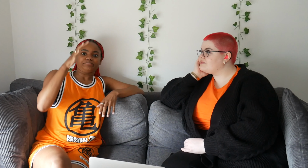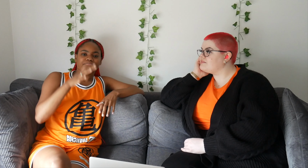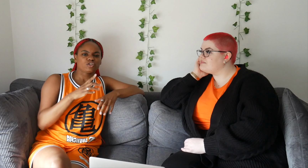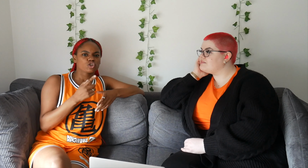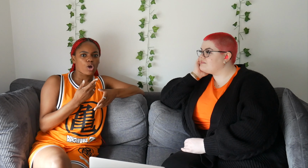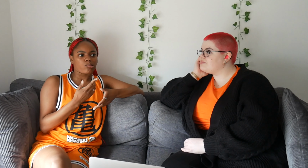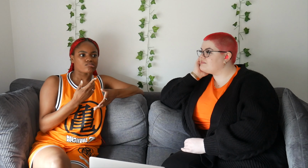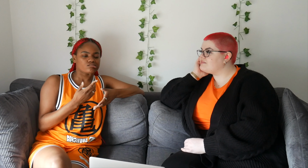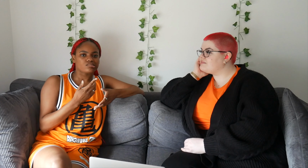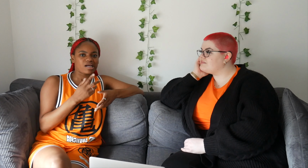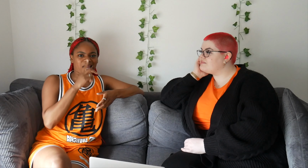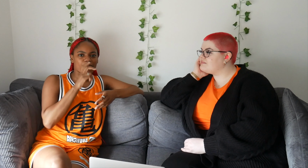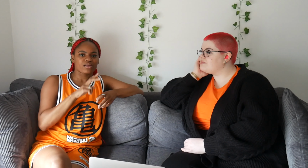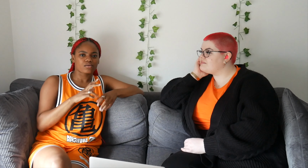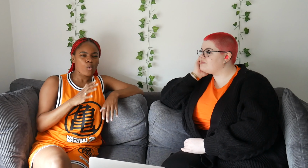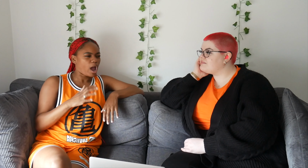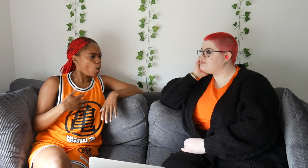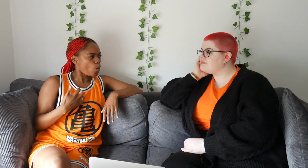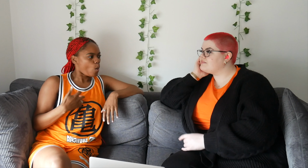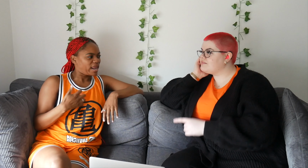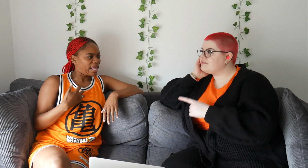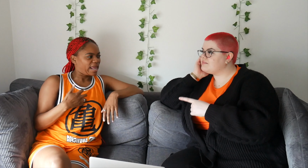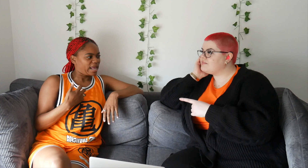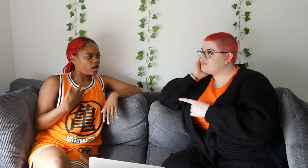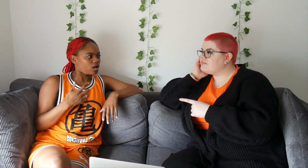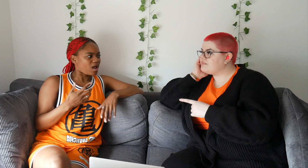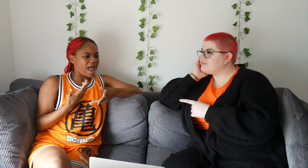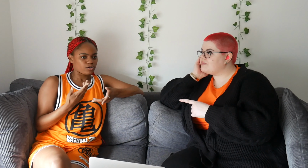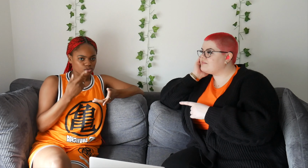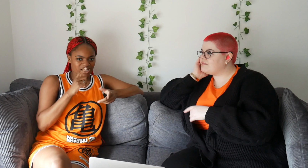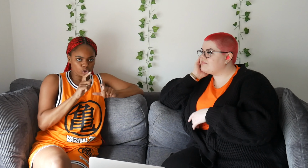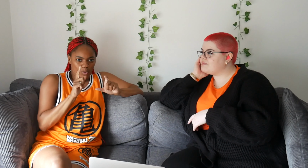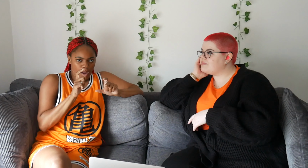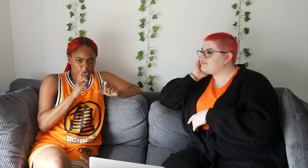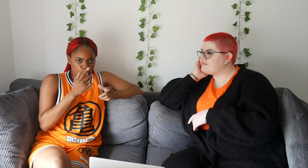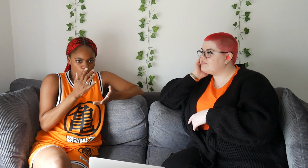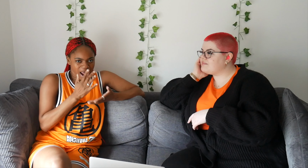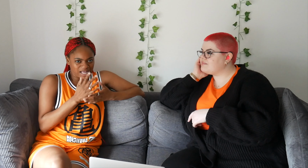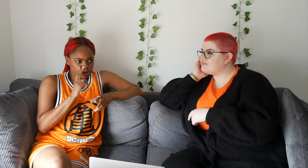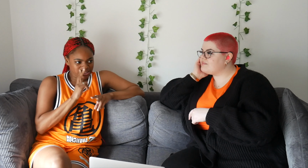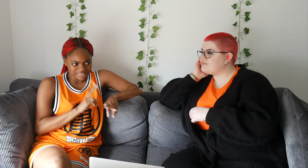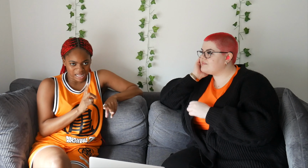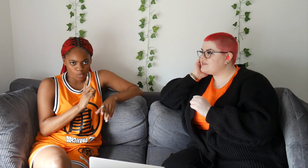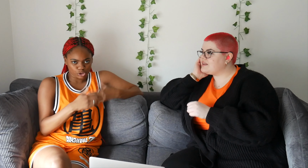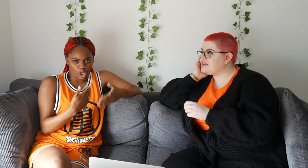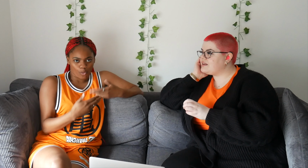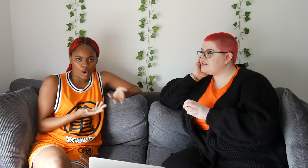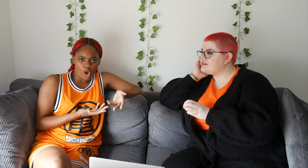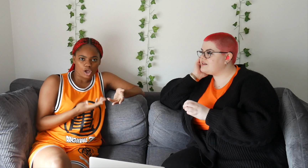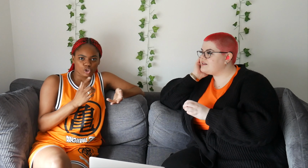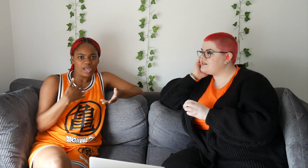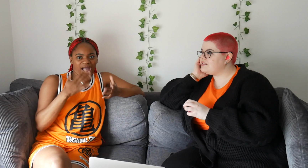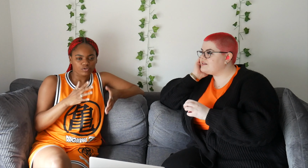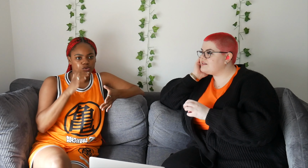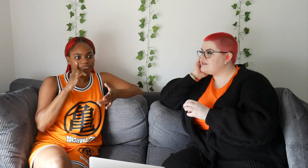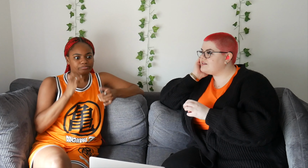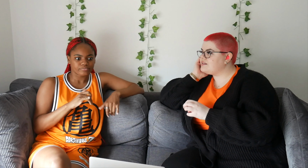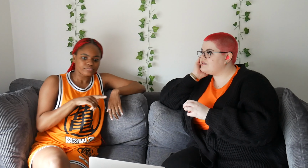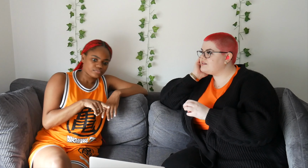just vibrate. So it's kind of like annoying. And there's no camera, so you can't actually see what's going on. So you have to go and